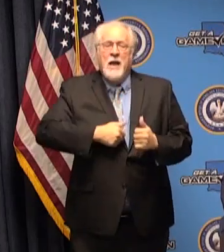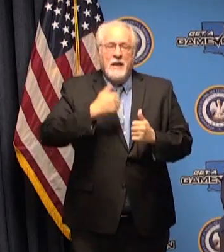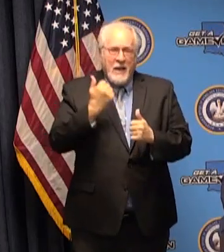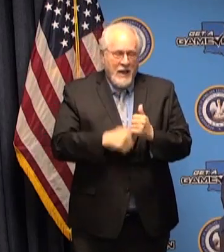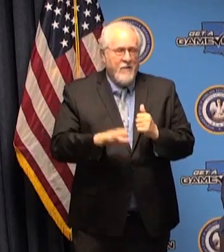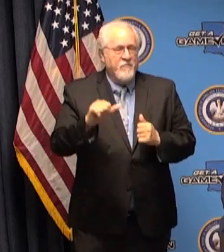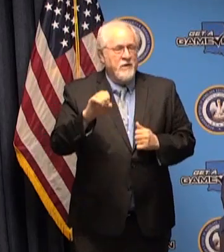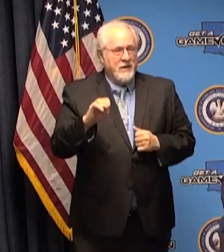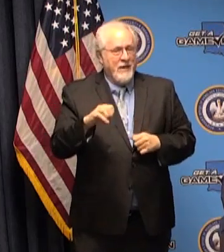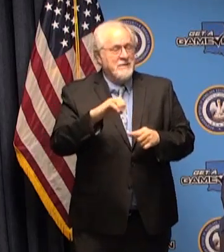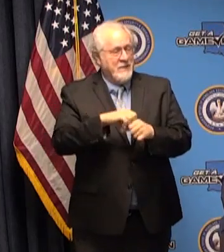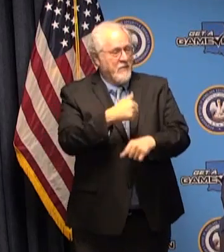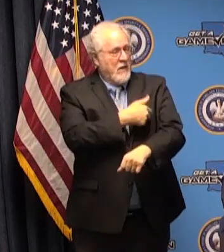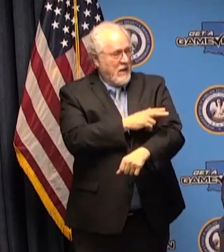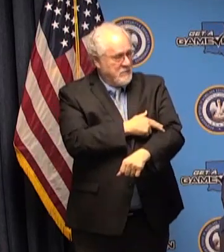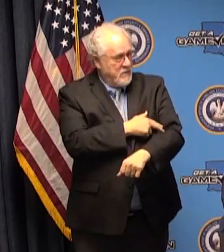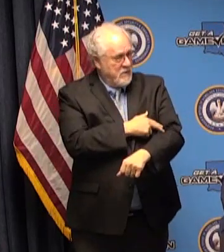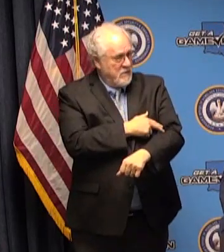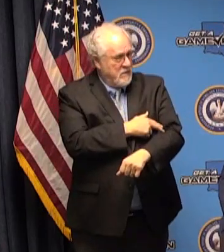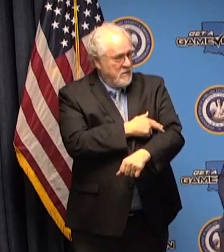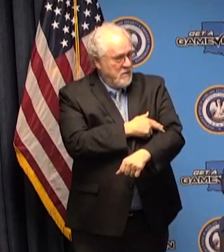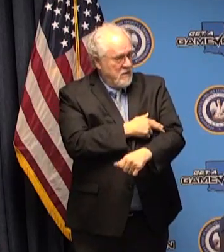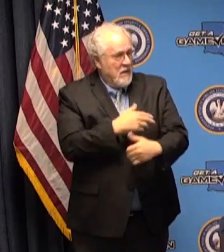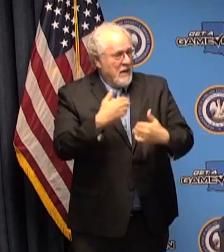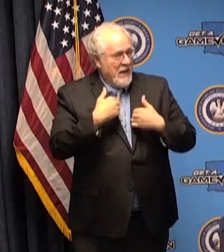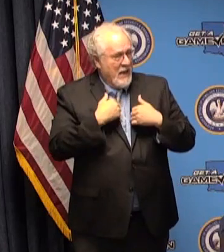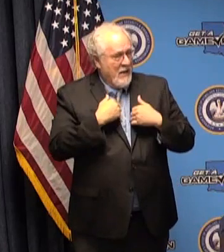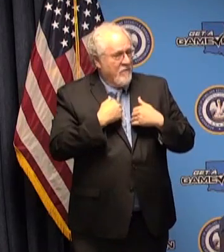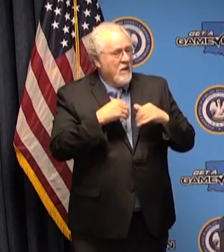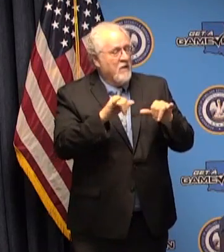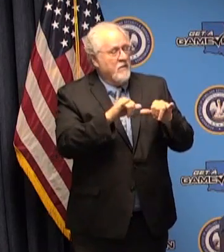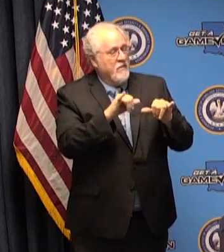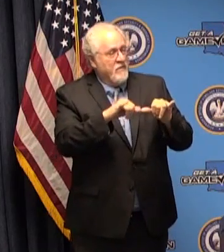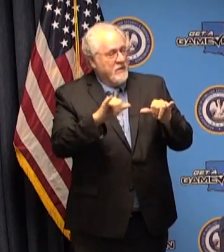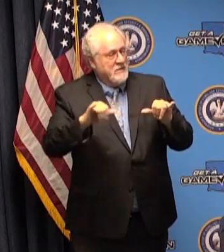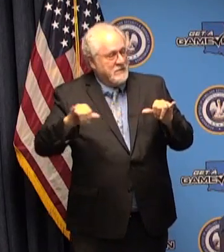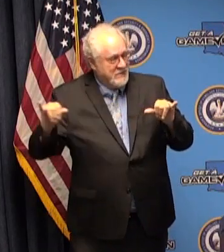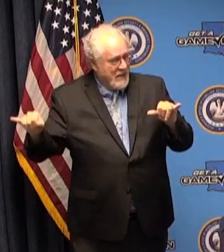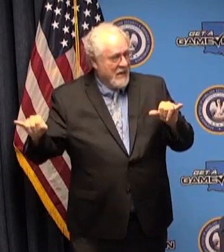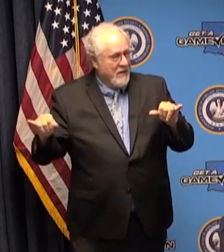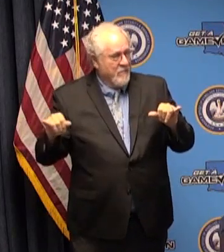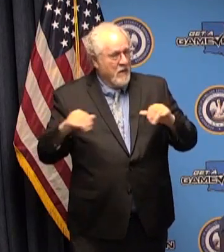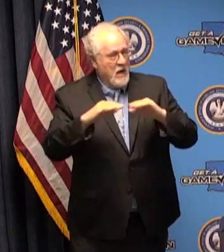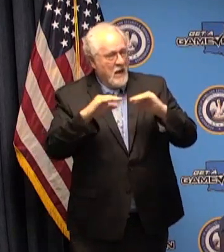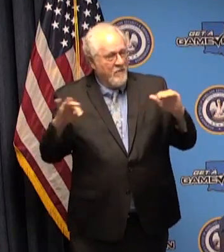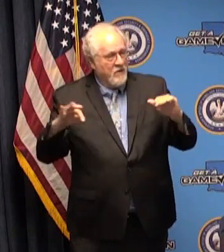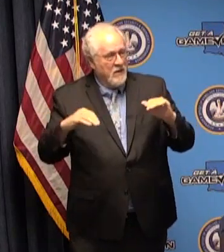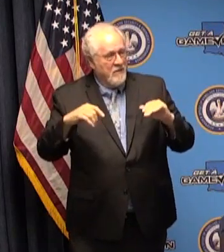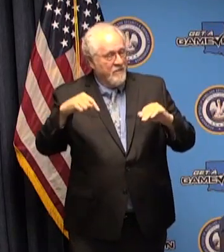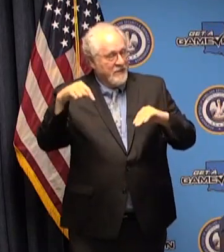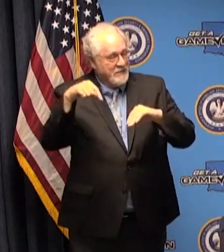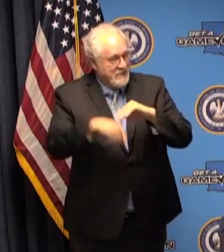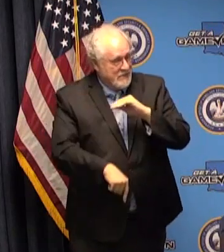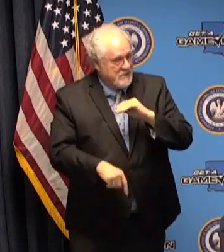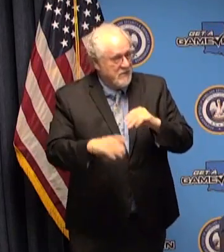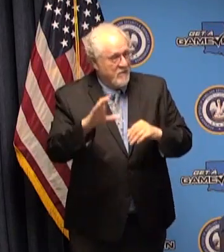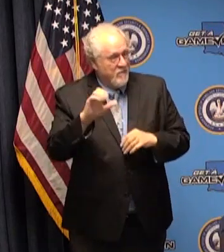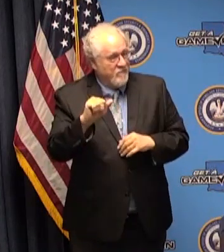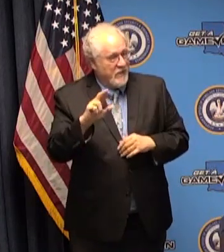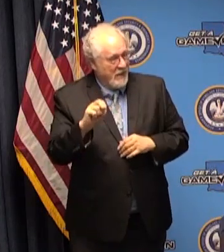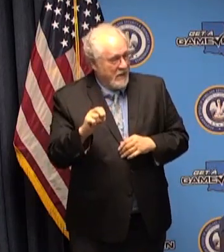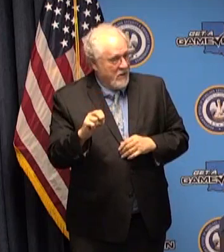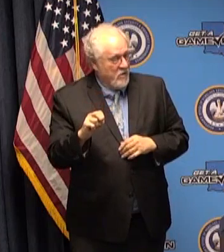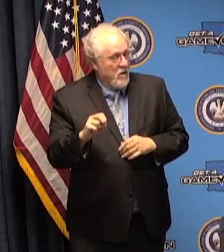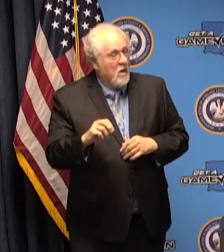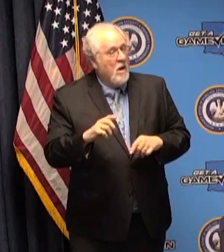every case that is hospitalized has the same acuity level. Not all require, for example, the intensive care